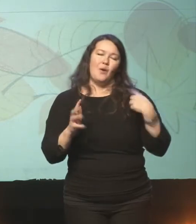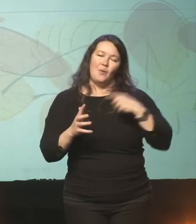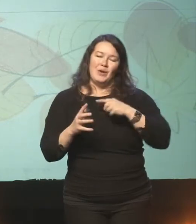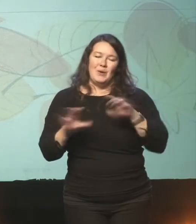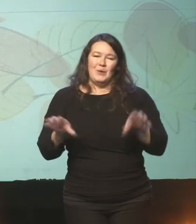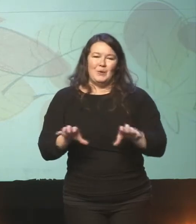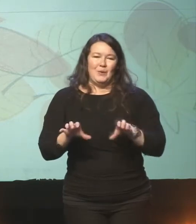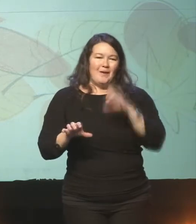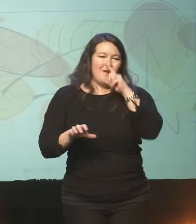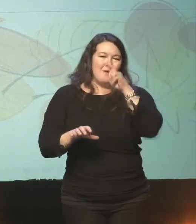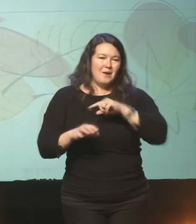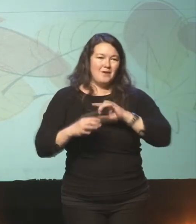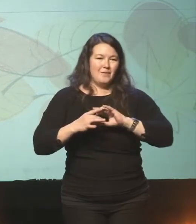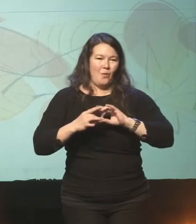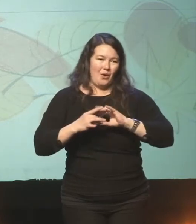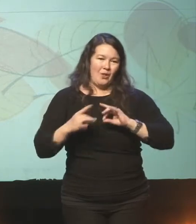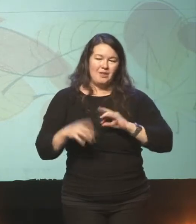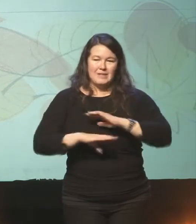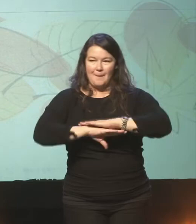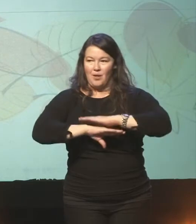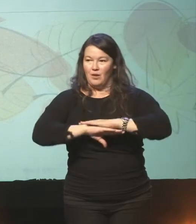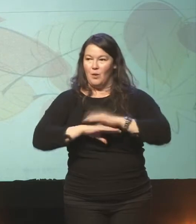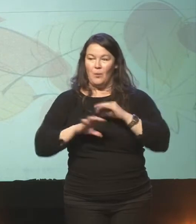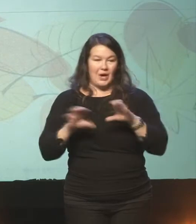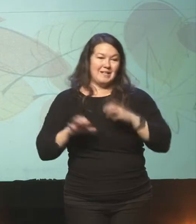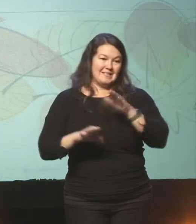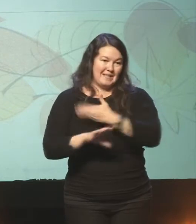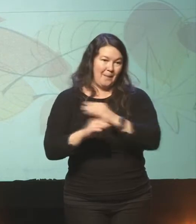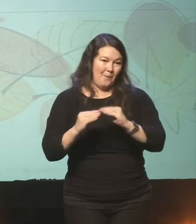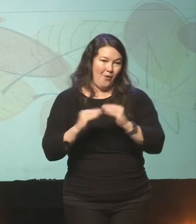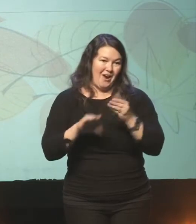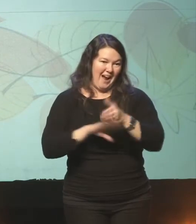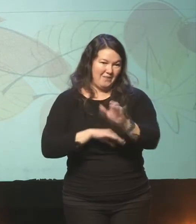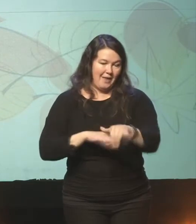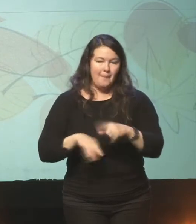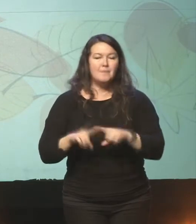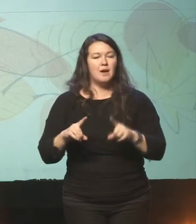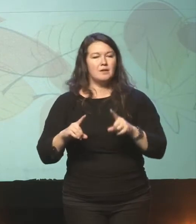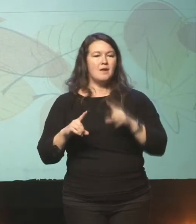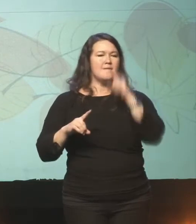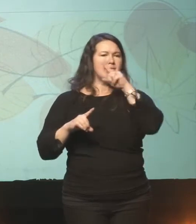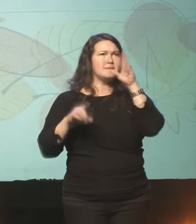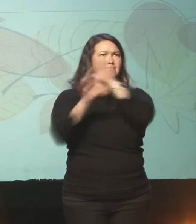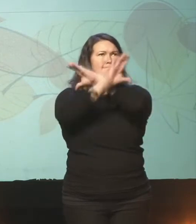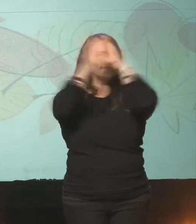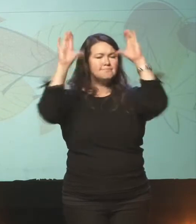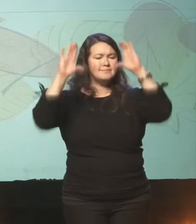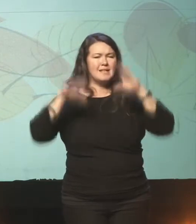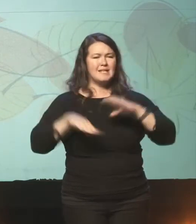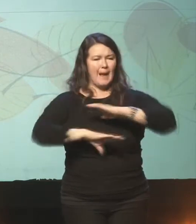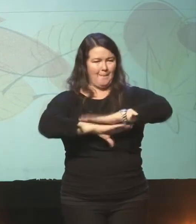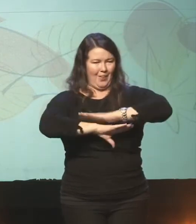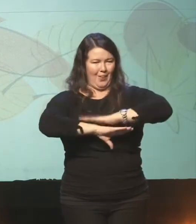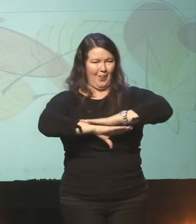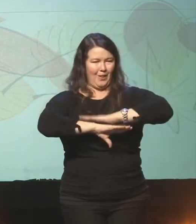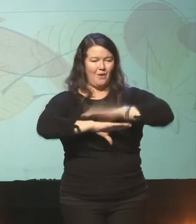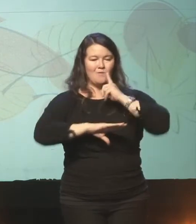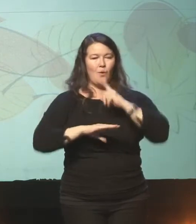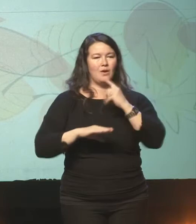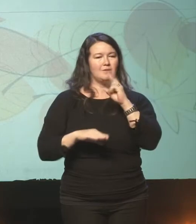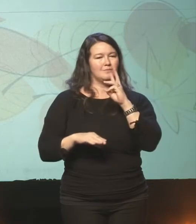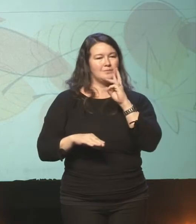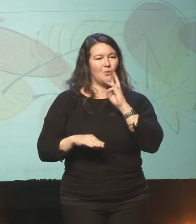doing Deck the Halls afterwards. You're welcome to stick around. But we're going to set a metaphorical table for communion that is this epitome of God